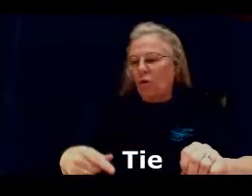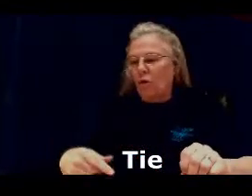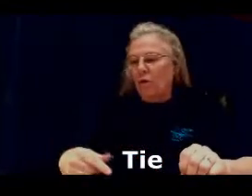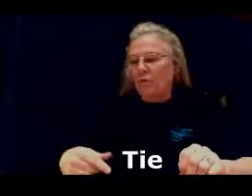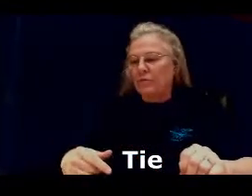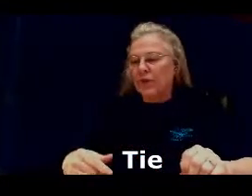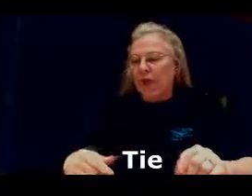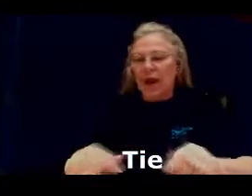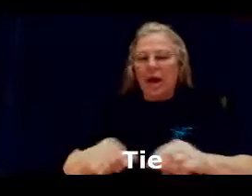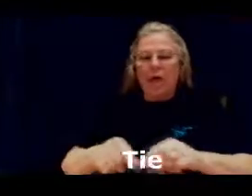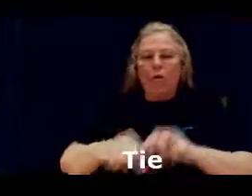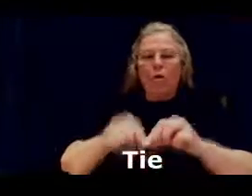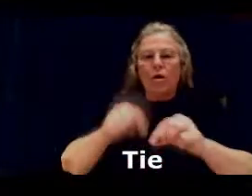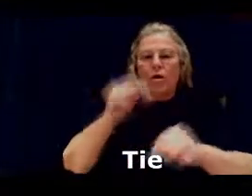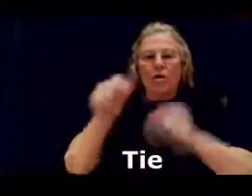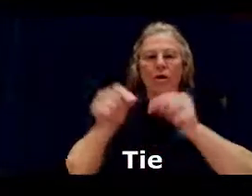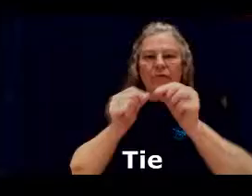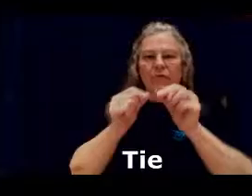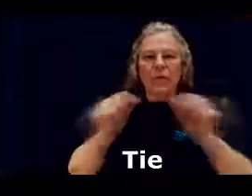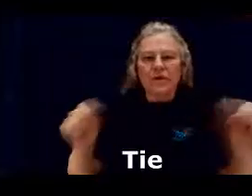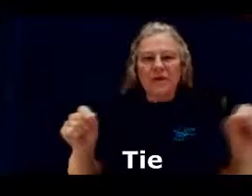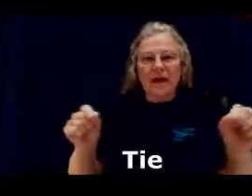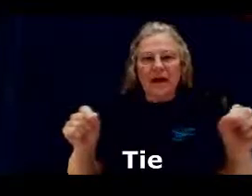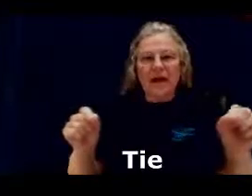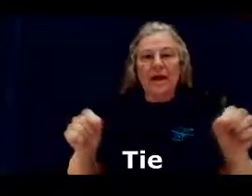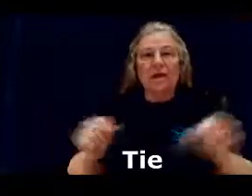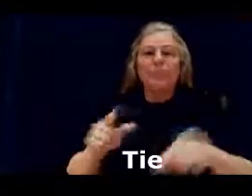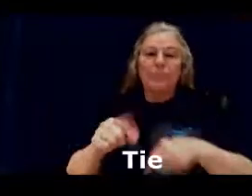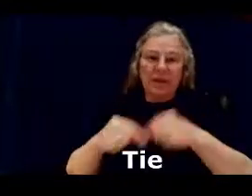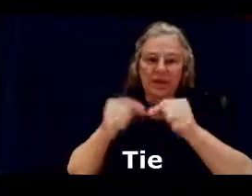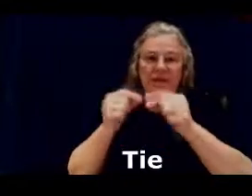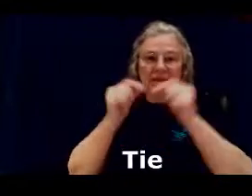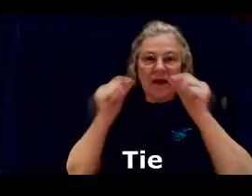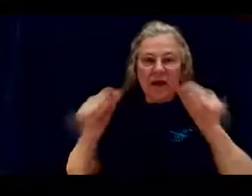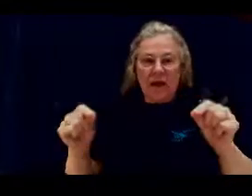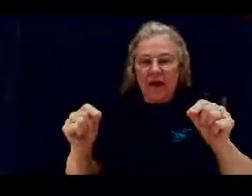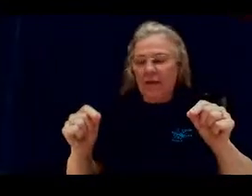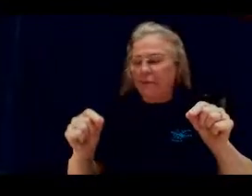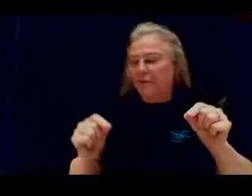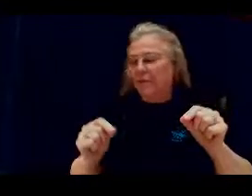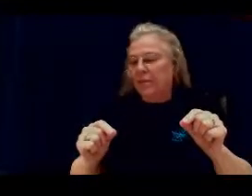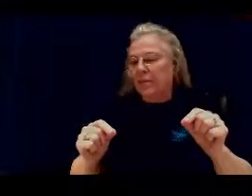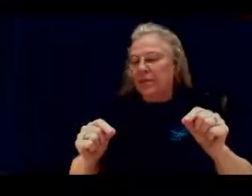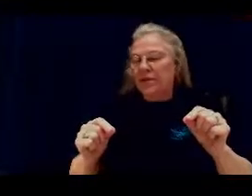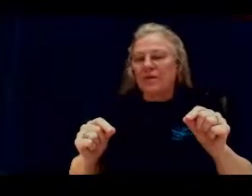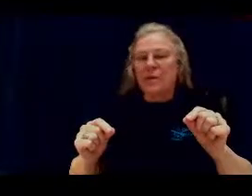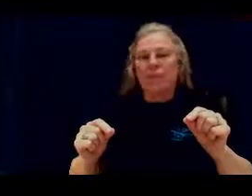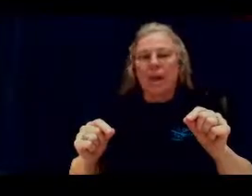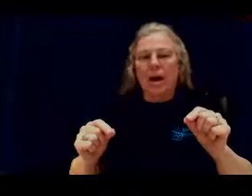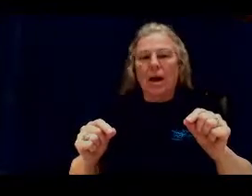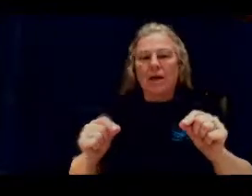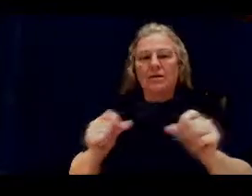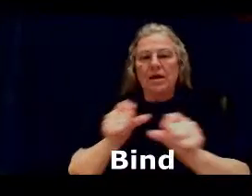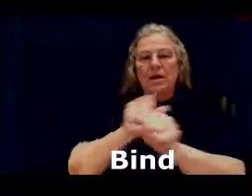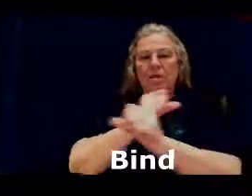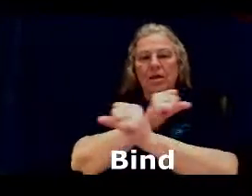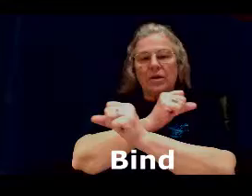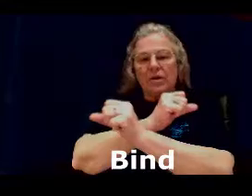cord, or if you want to tie it up, the tie that binds.